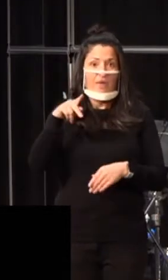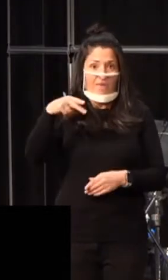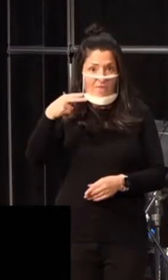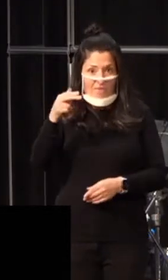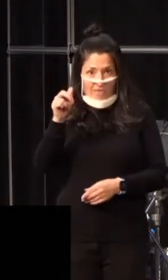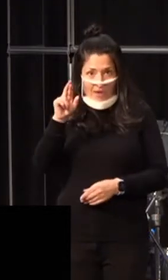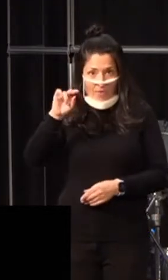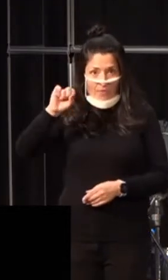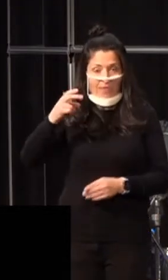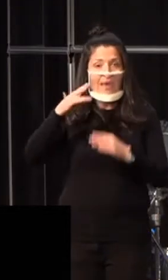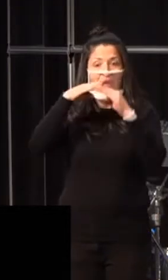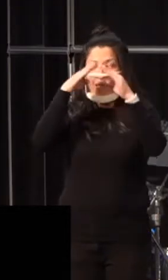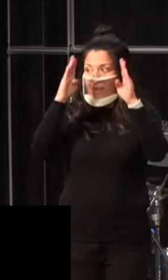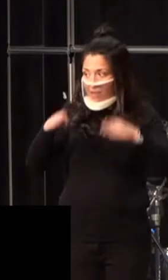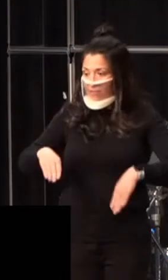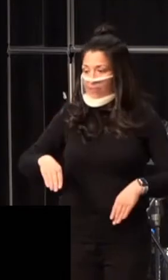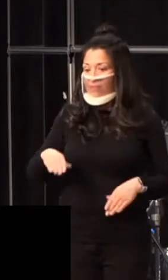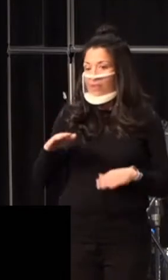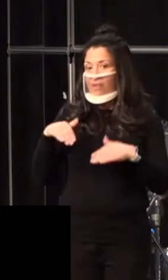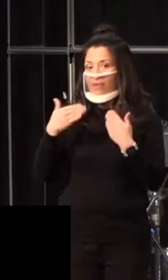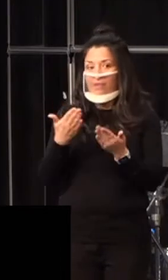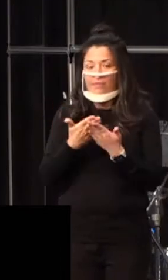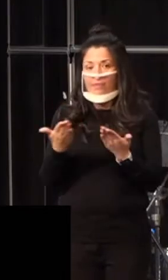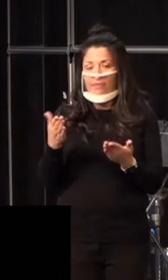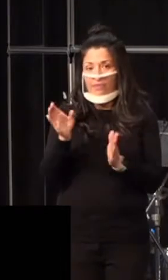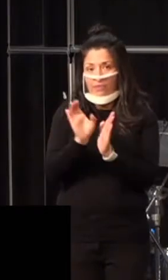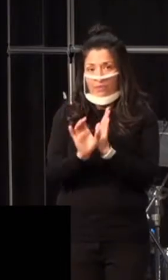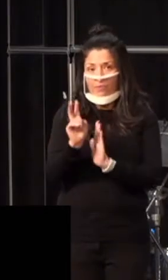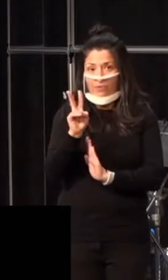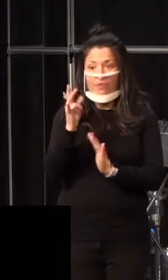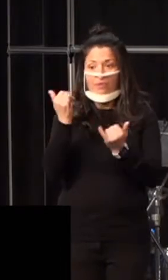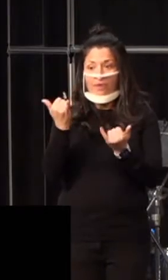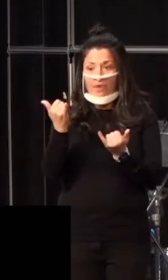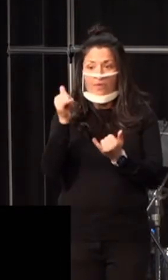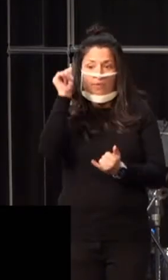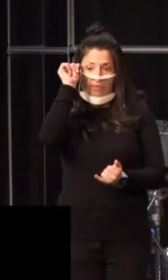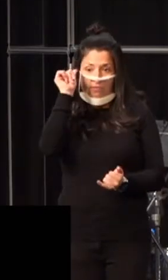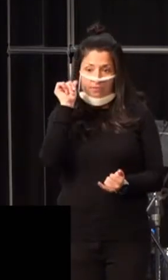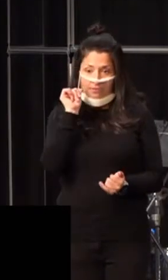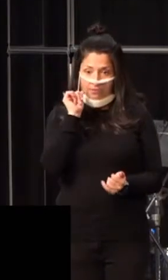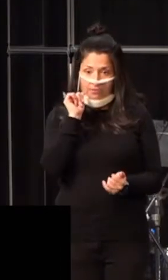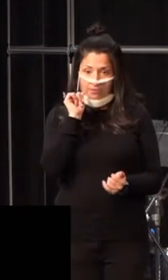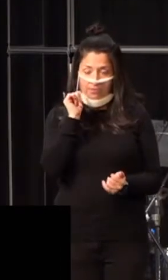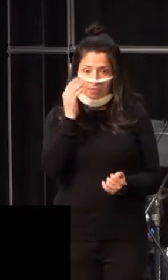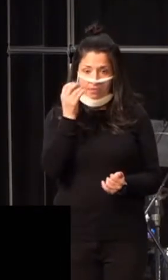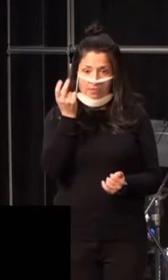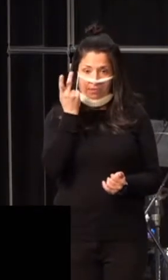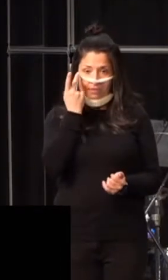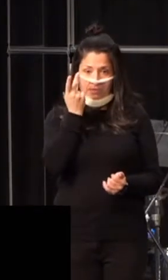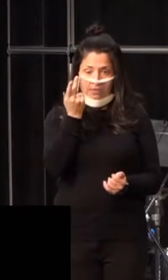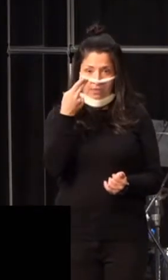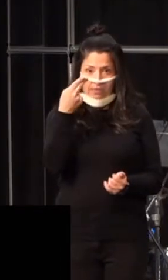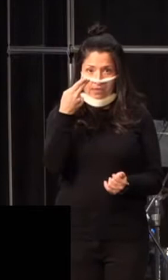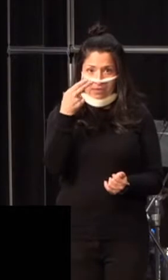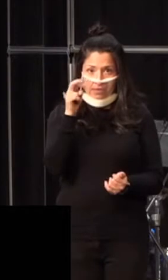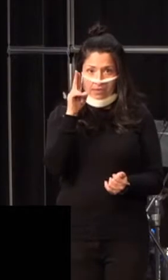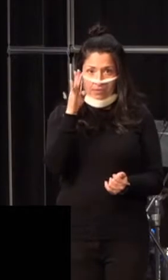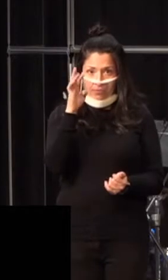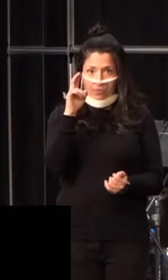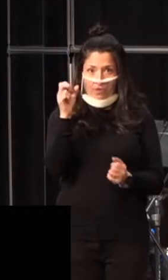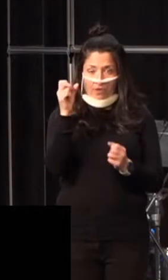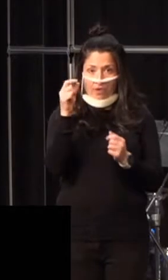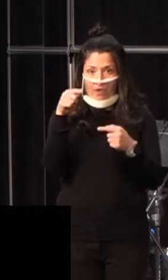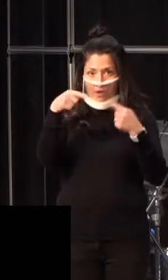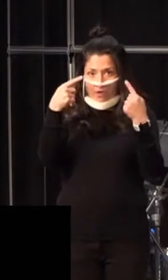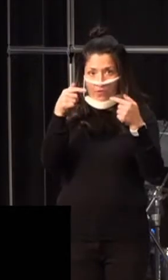So the next thing you know, in chapter 2, he's an adult, and he sees this Hebrew fighting with this Egyptian.